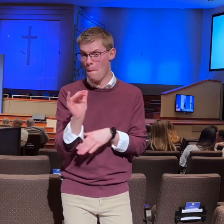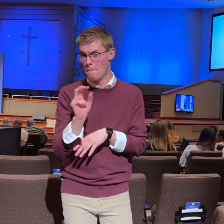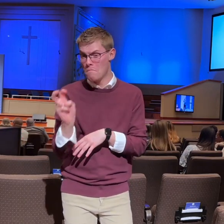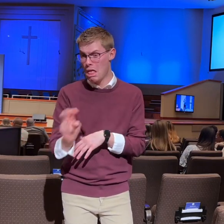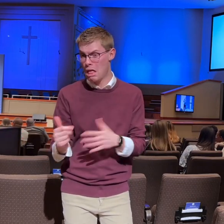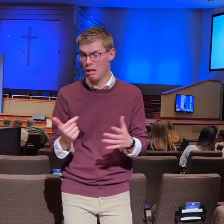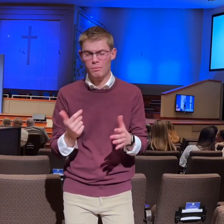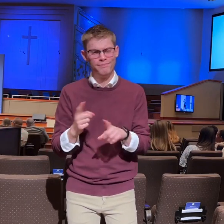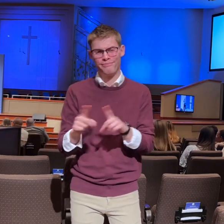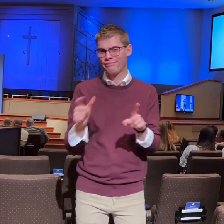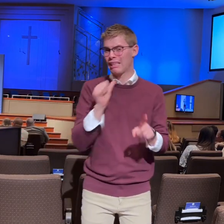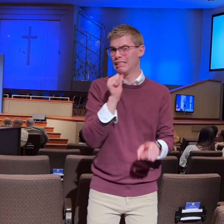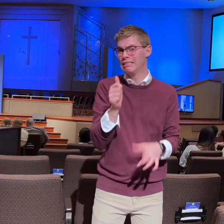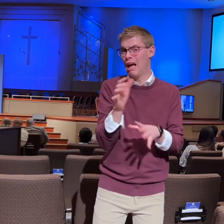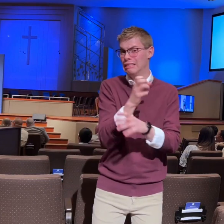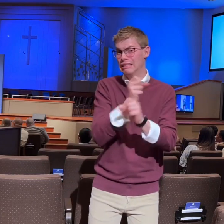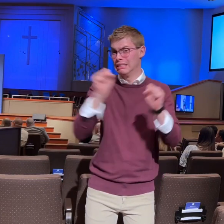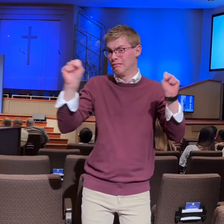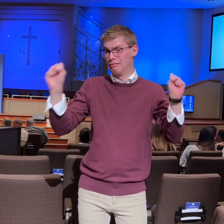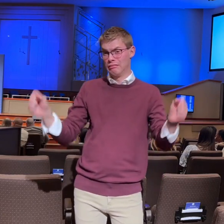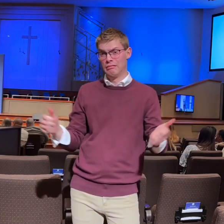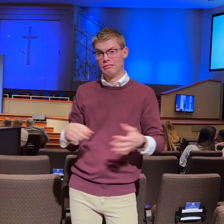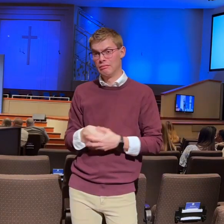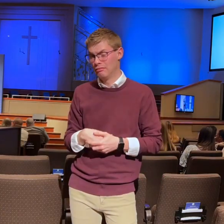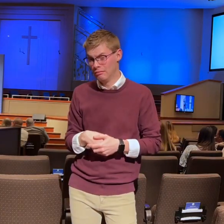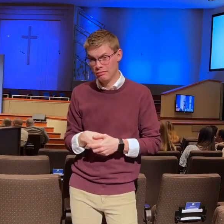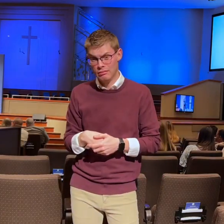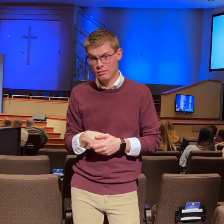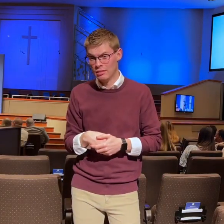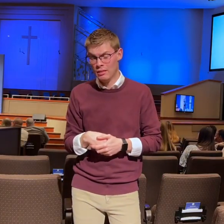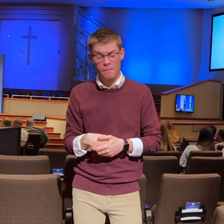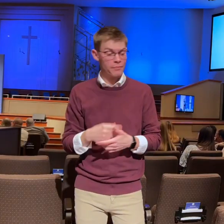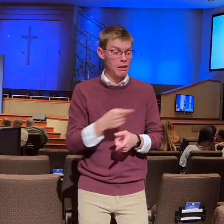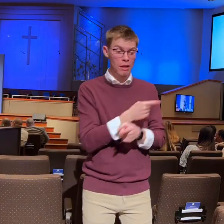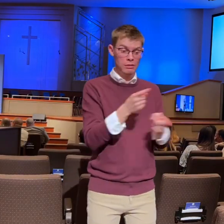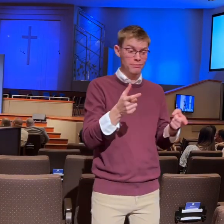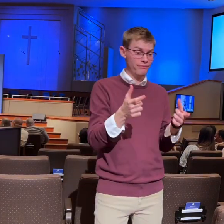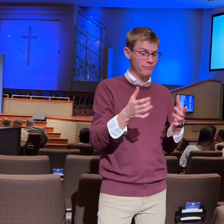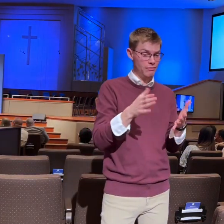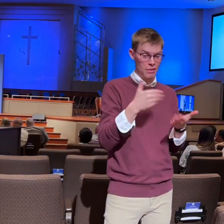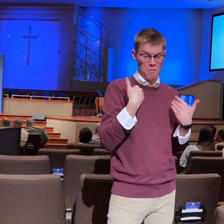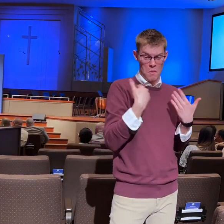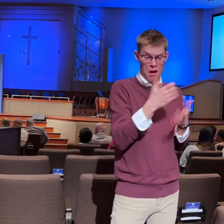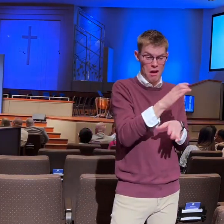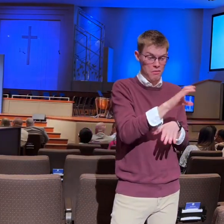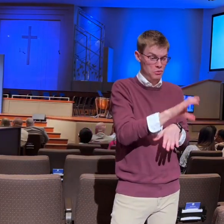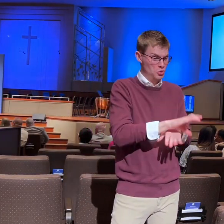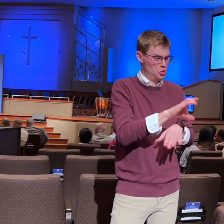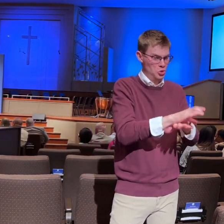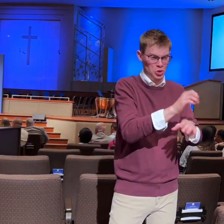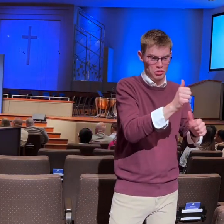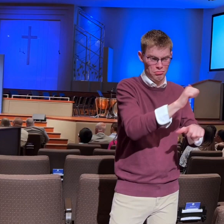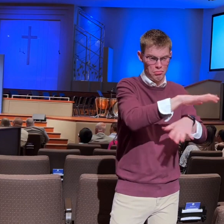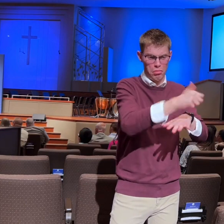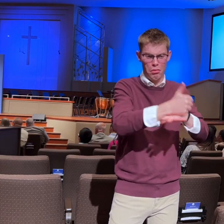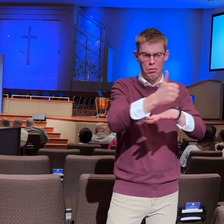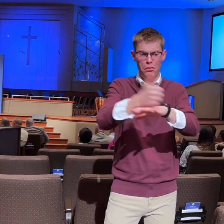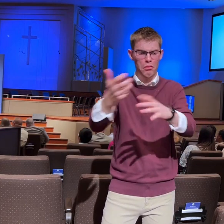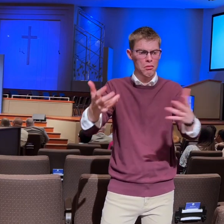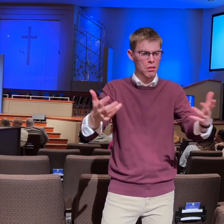that, my friend, is not salvation and I'm telling you, there are churches that would hear such a testimony and say, well, praise the Lord.